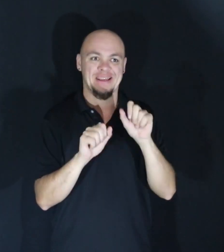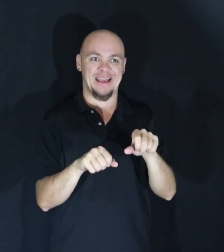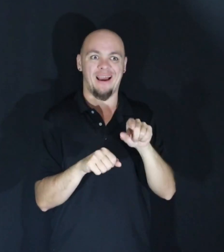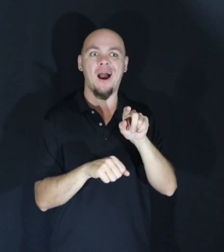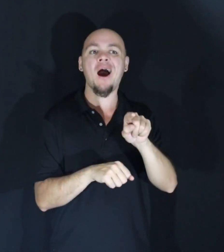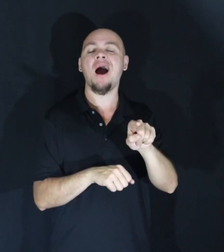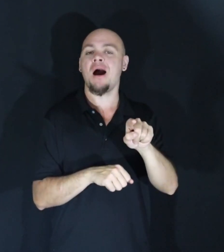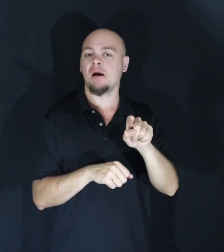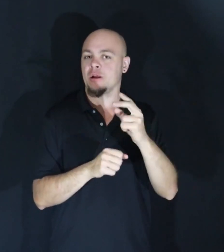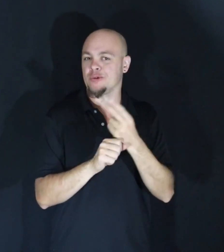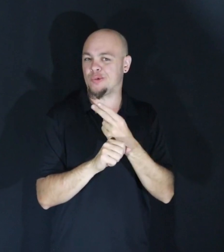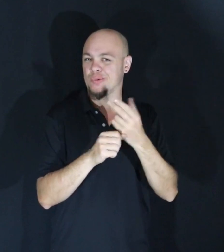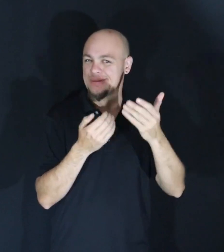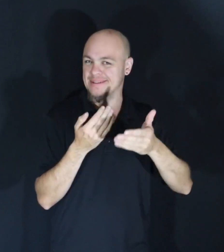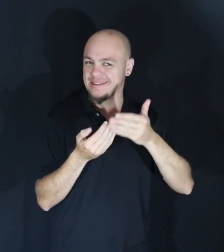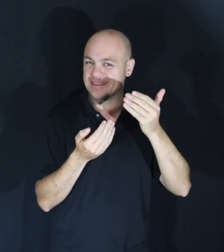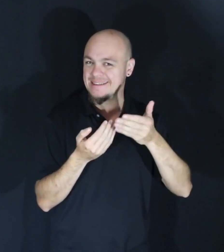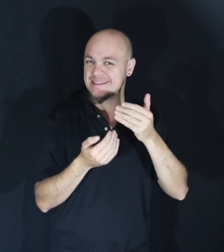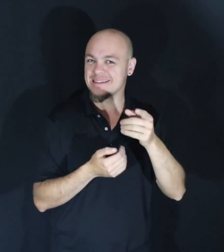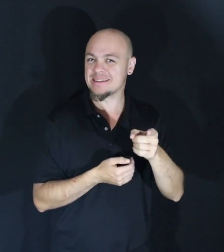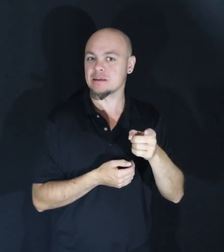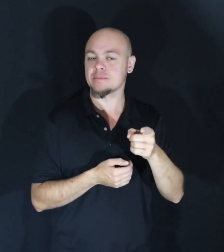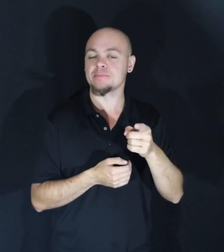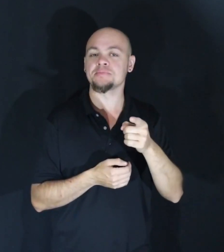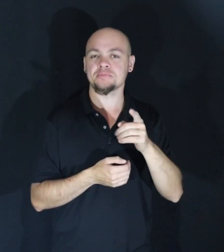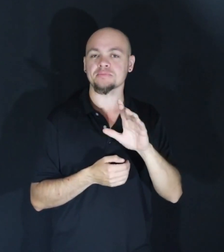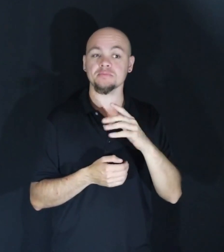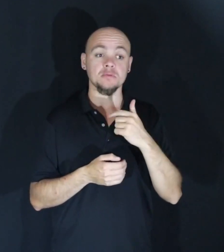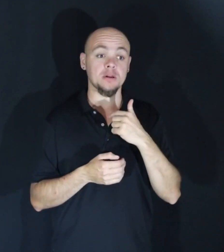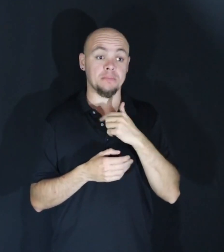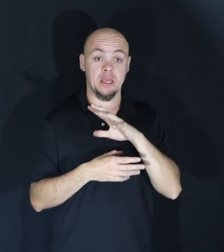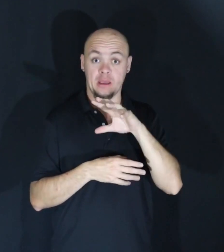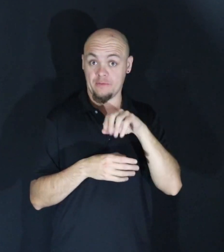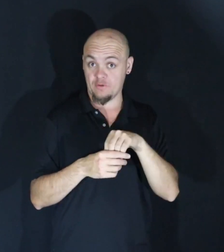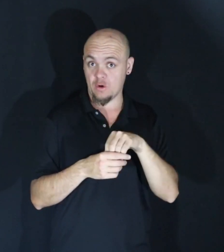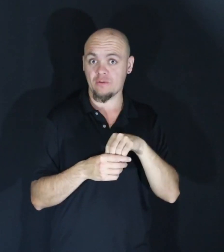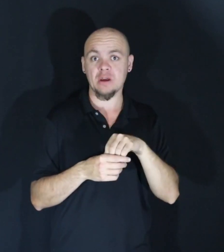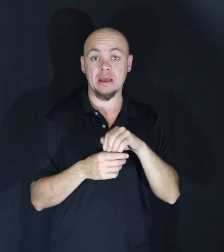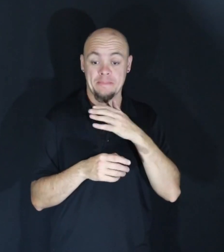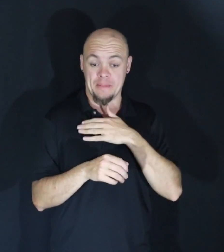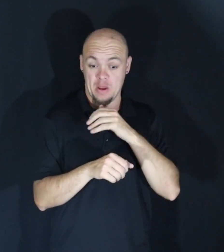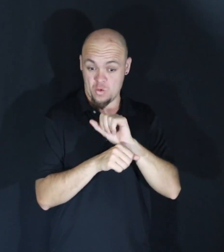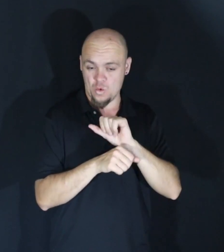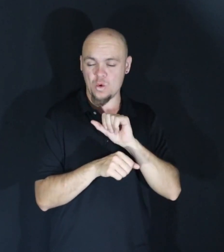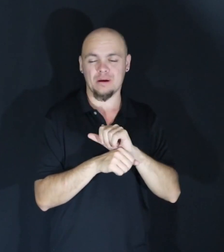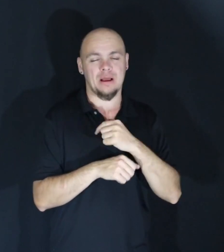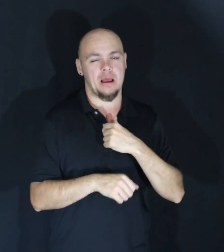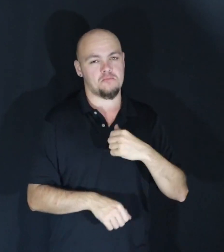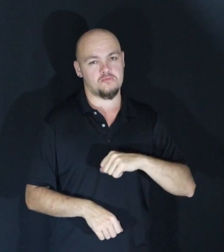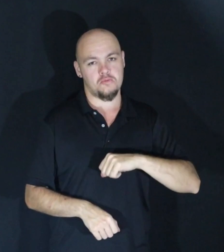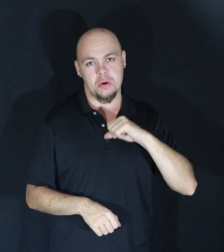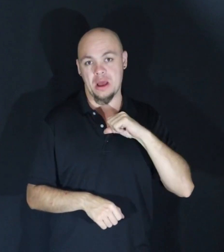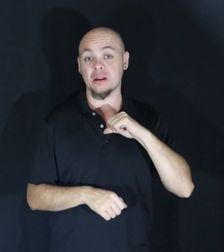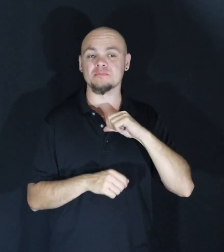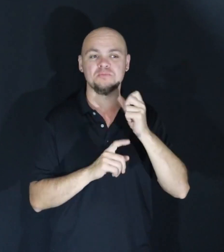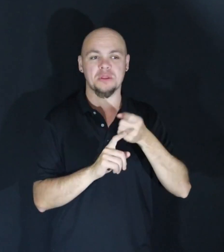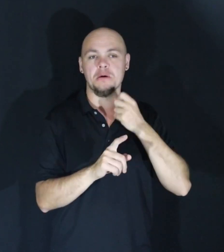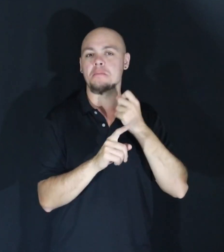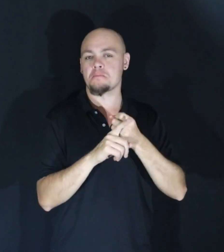use. I'm so proud of the things I've had the chance to work on in my career and the impact I know that I've